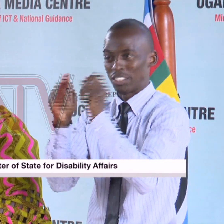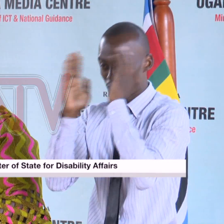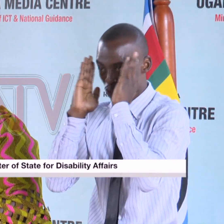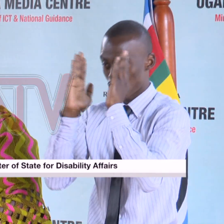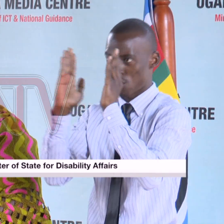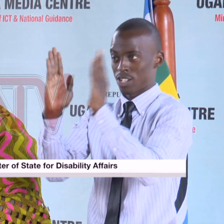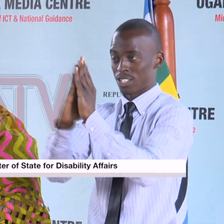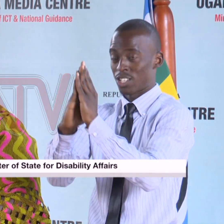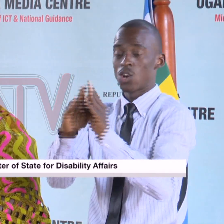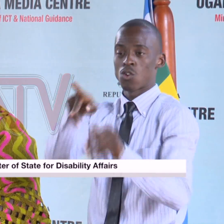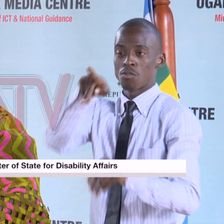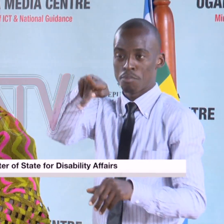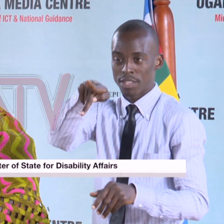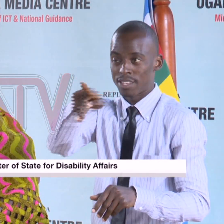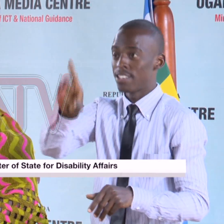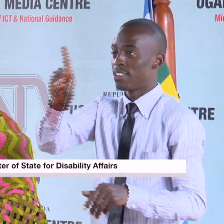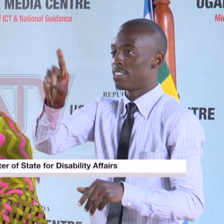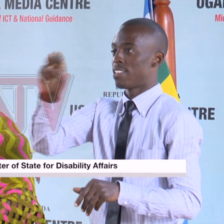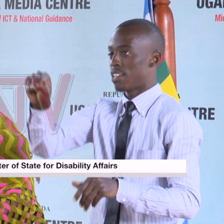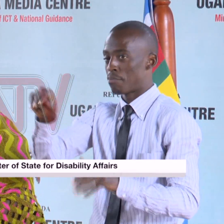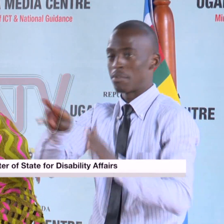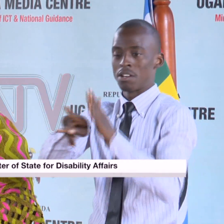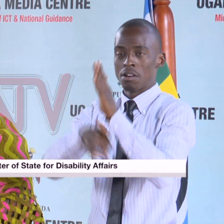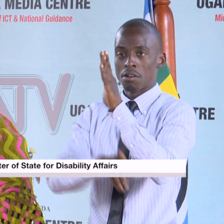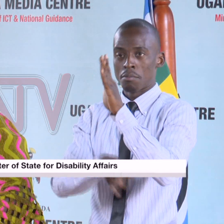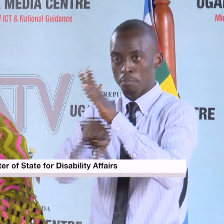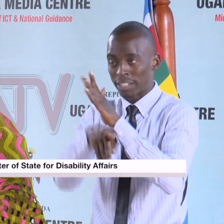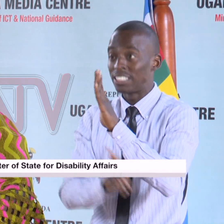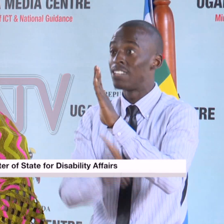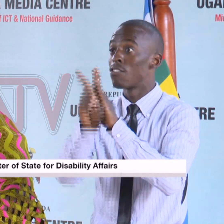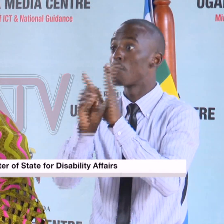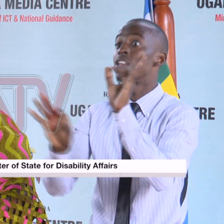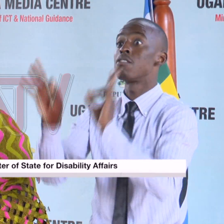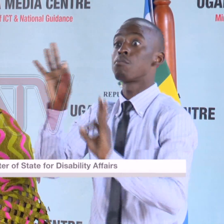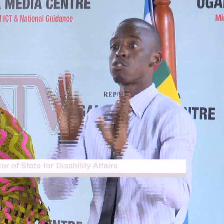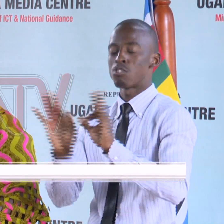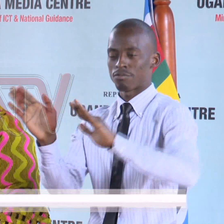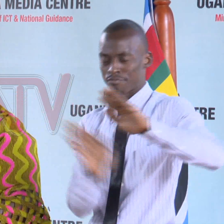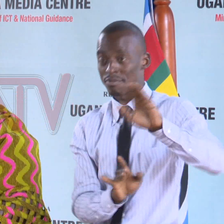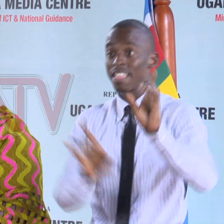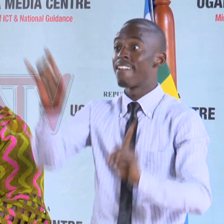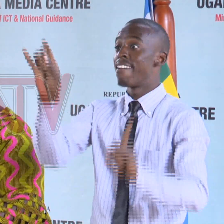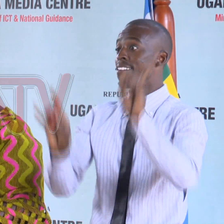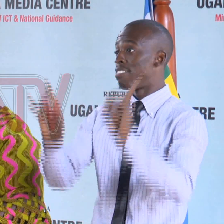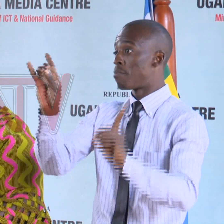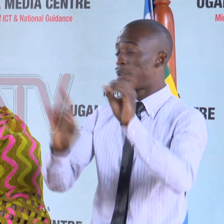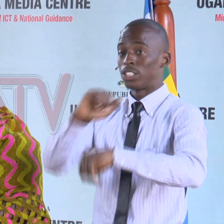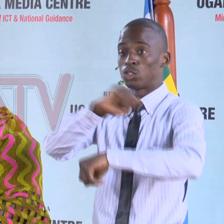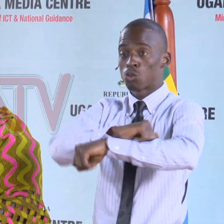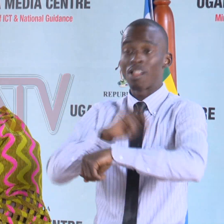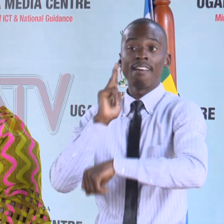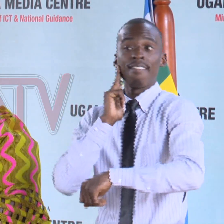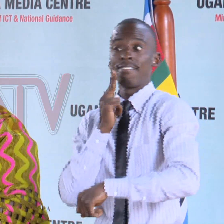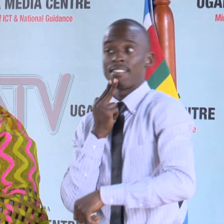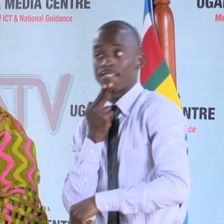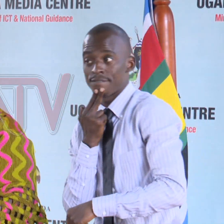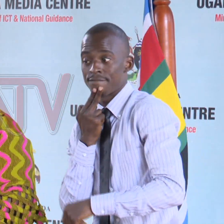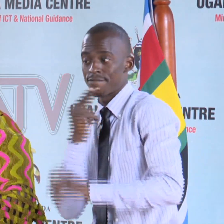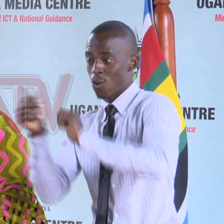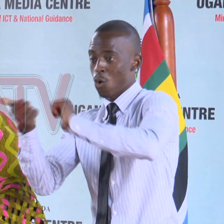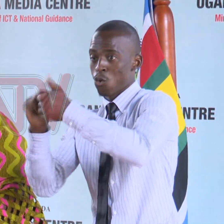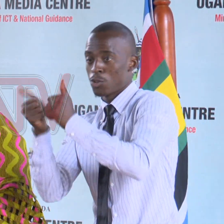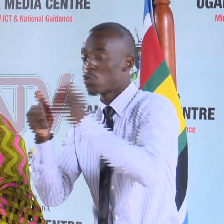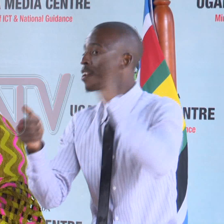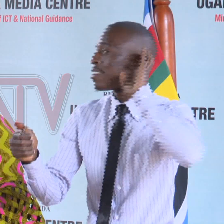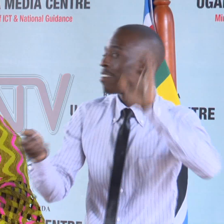emphasis on the parish development model. Debate in schools involving both the deaf and the